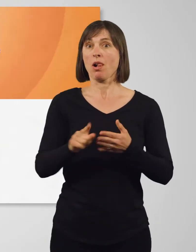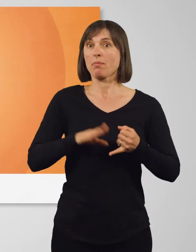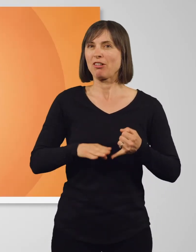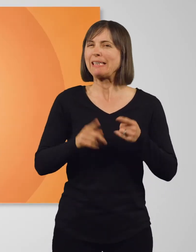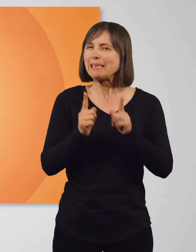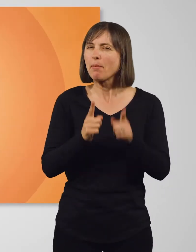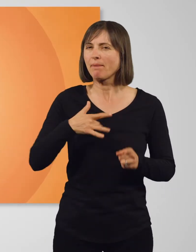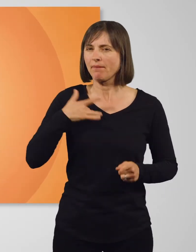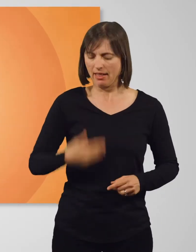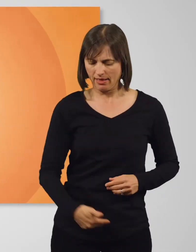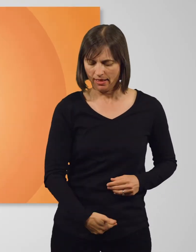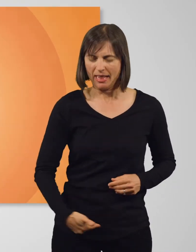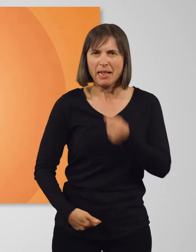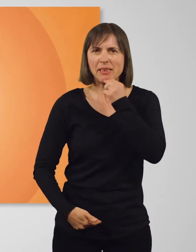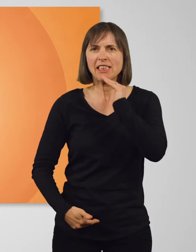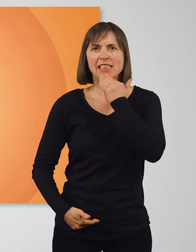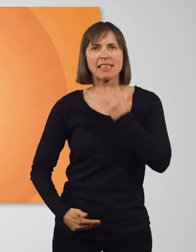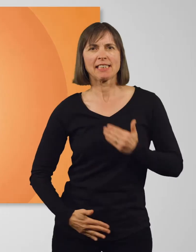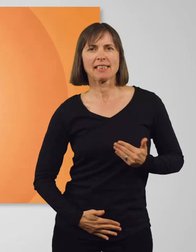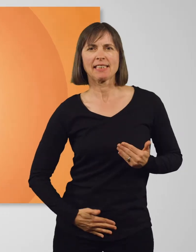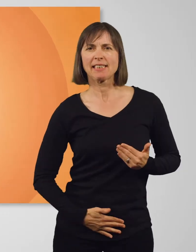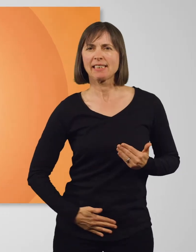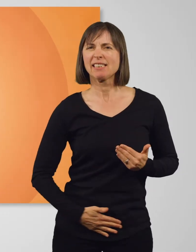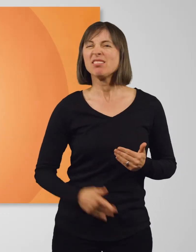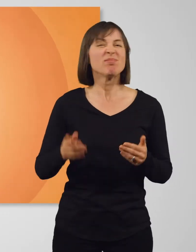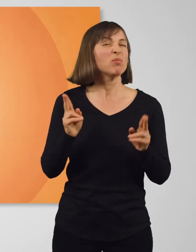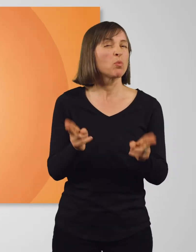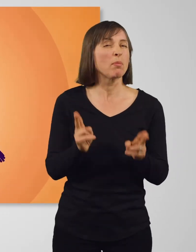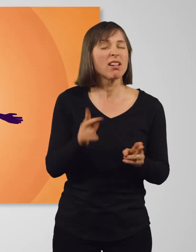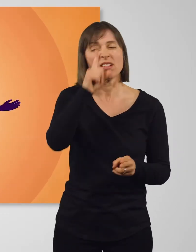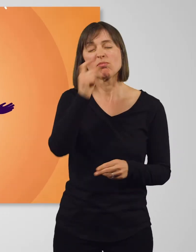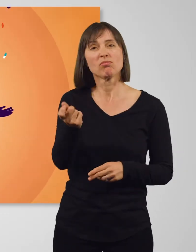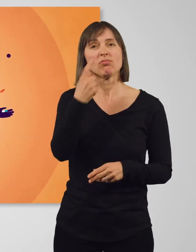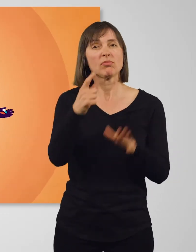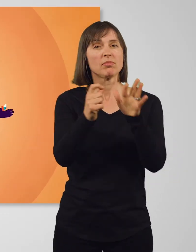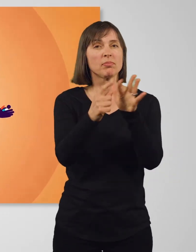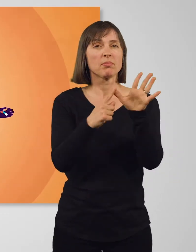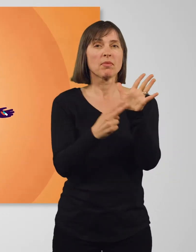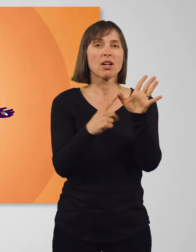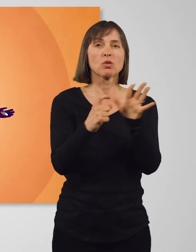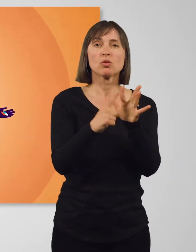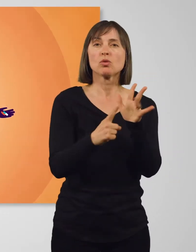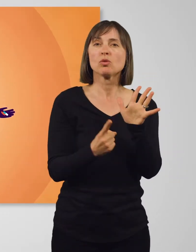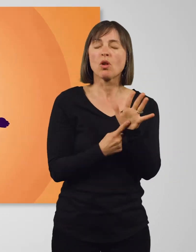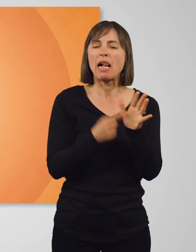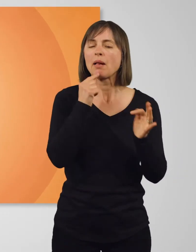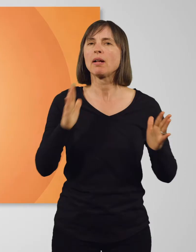During your period, you might also feel some tightness below your stomach. This is normal, and it is safe to use some types of medication for light pain